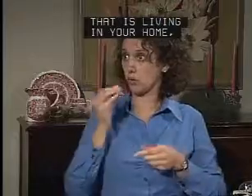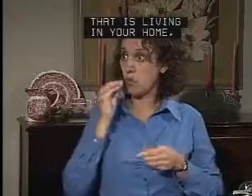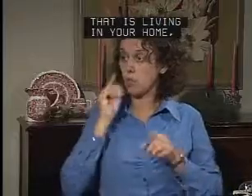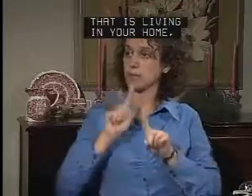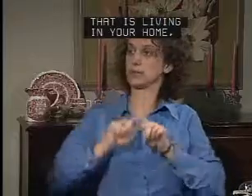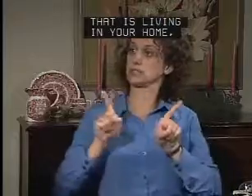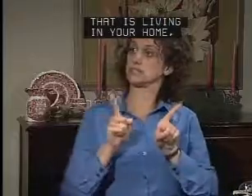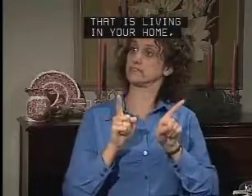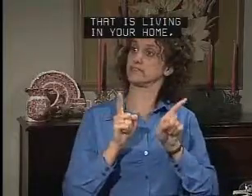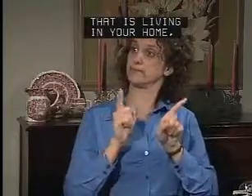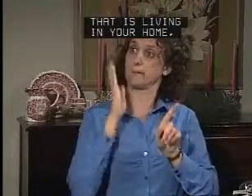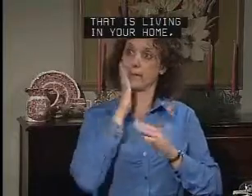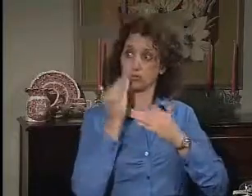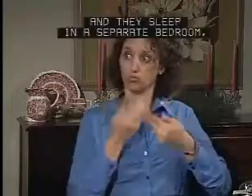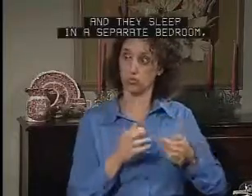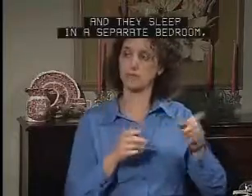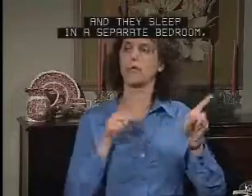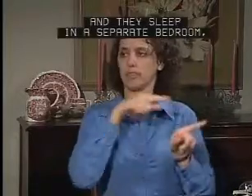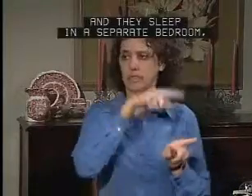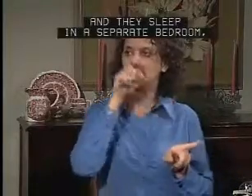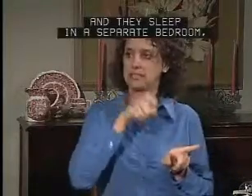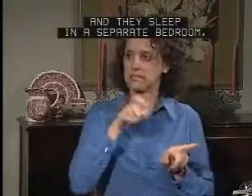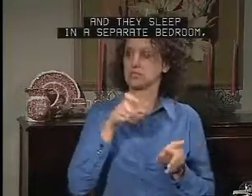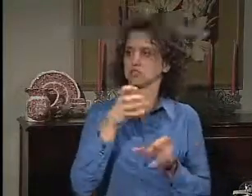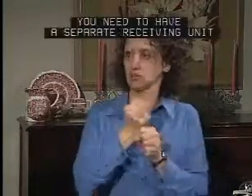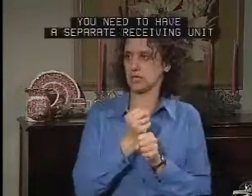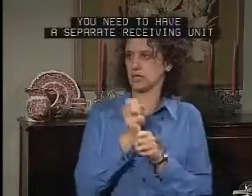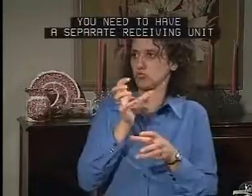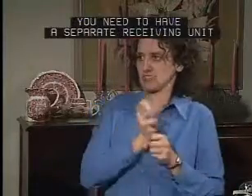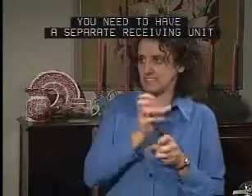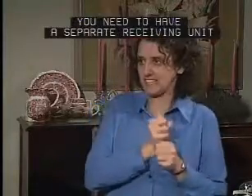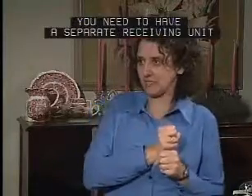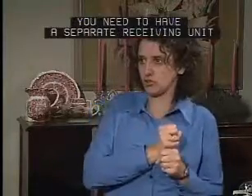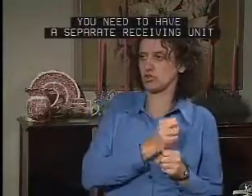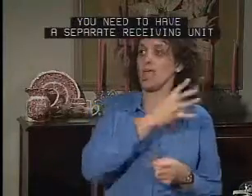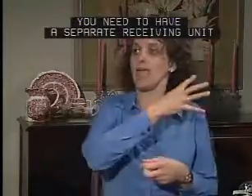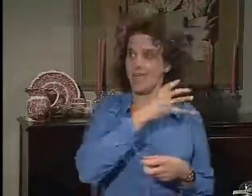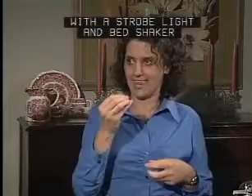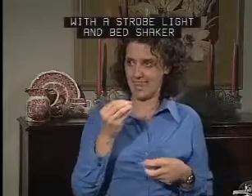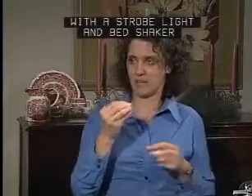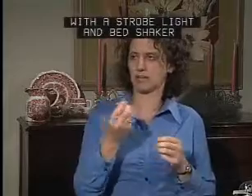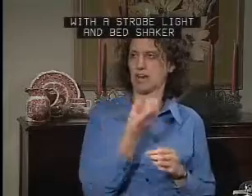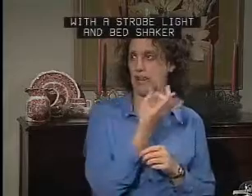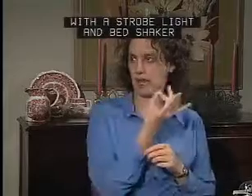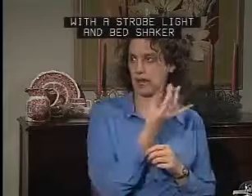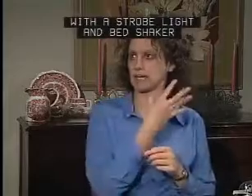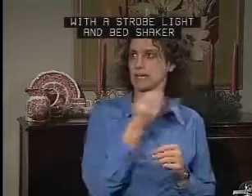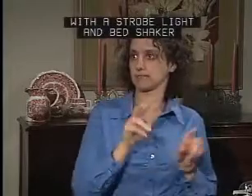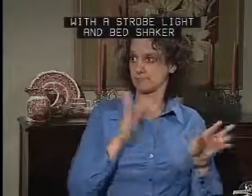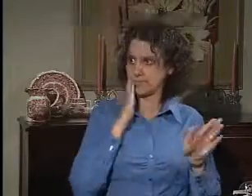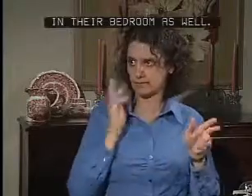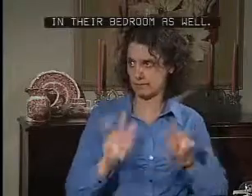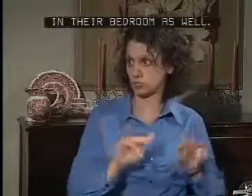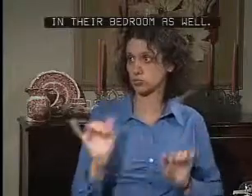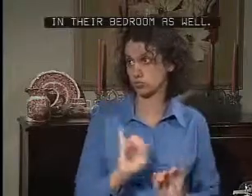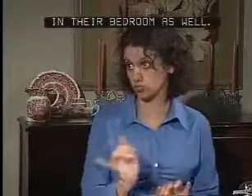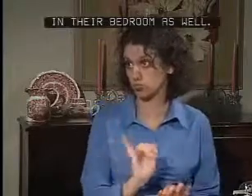home, and they sleep in a separate bedroom, you need to have a separate receiving unit with the strobe light and the bed shaker in their bedroom as well.